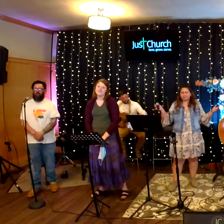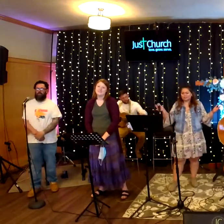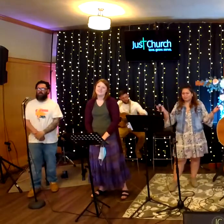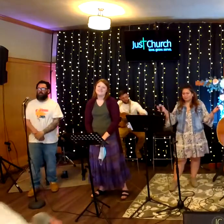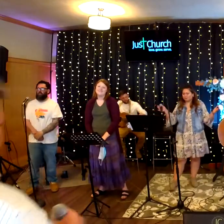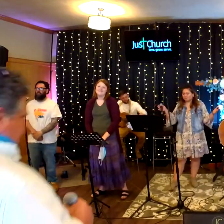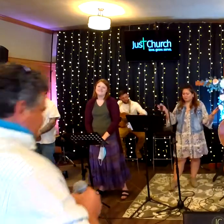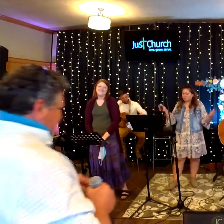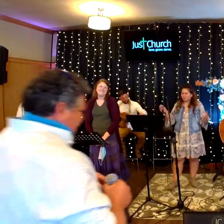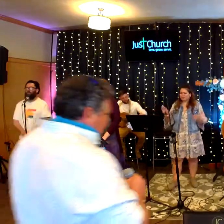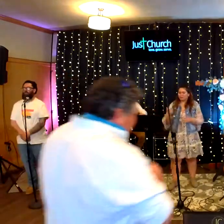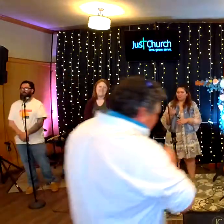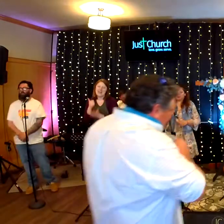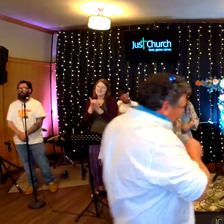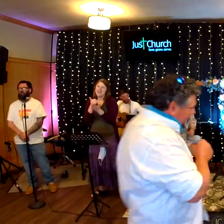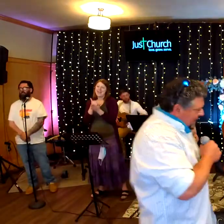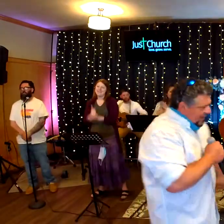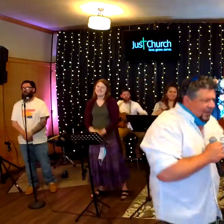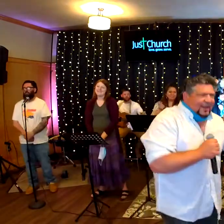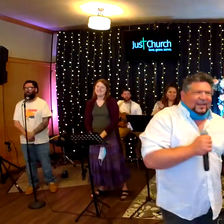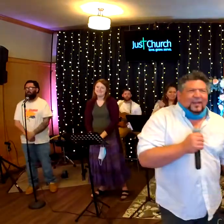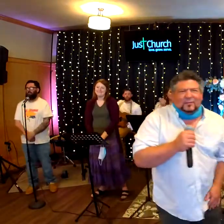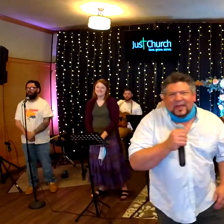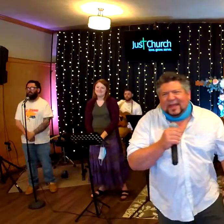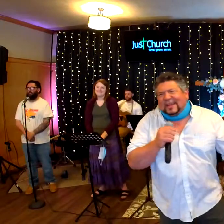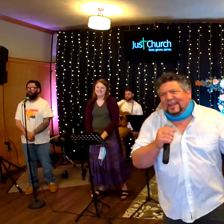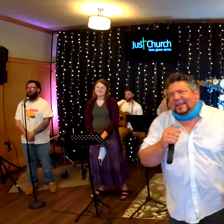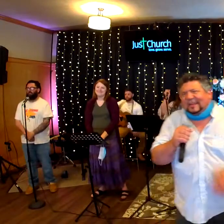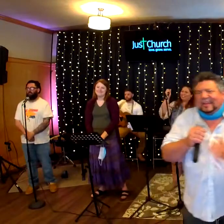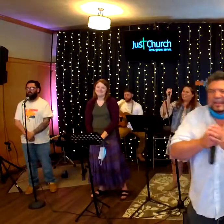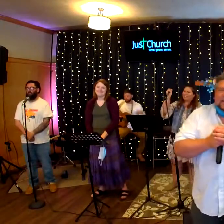cross. Amen.